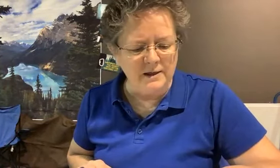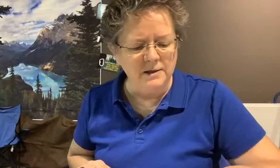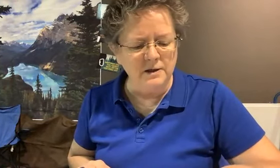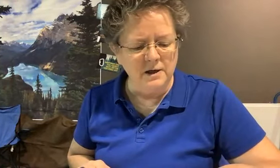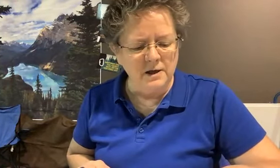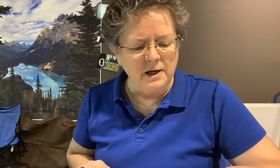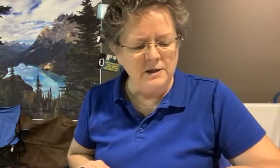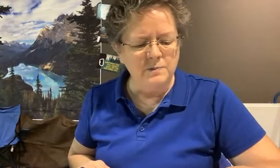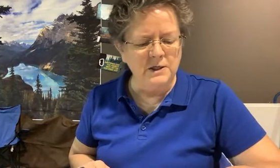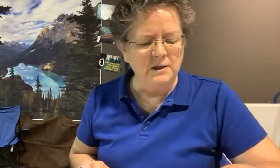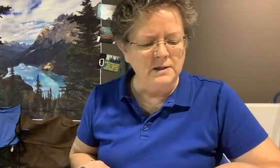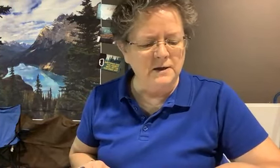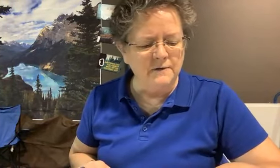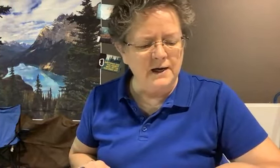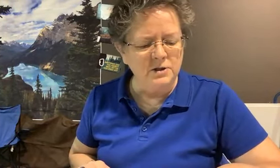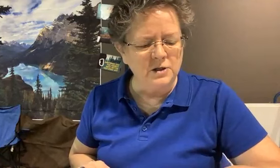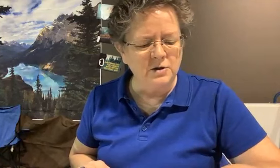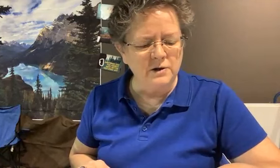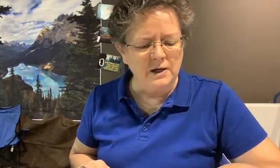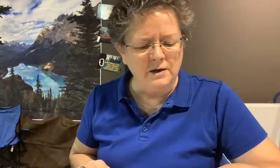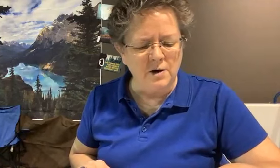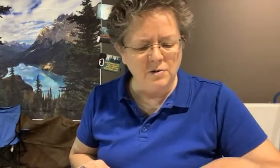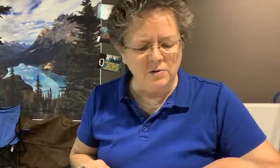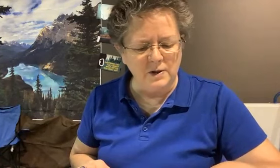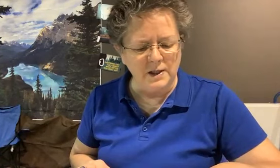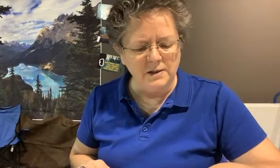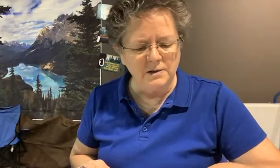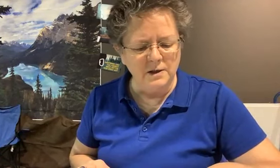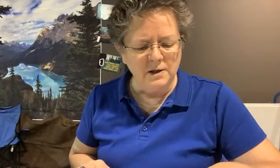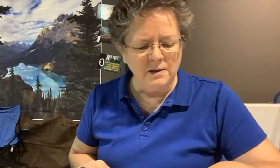is. And he's being identified just so that they know who he is.